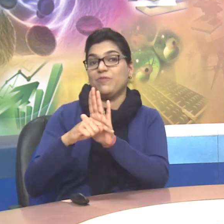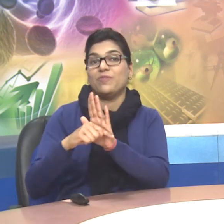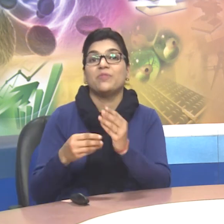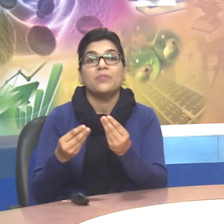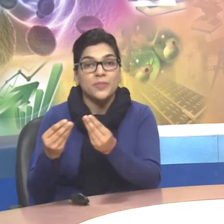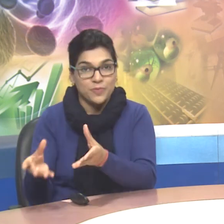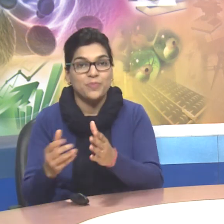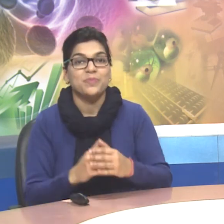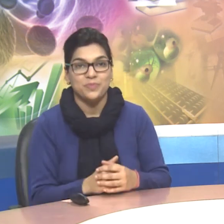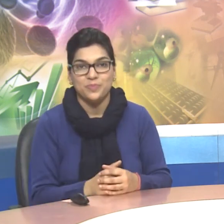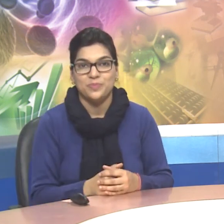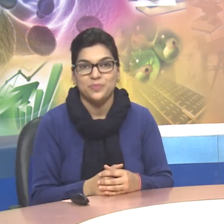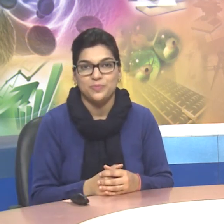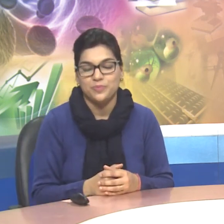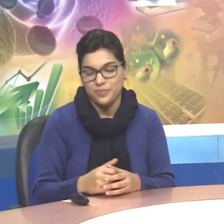tell the story of the Aradhana.